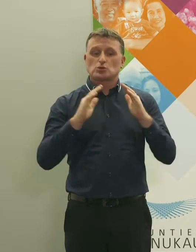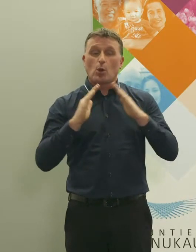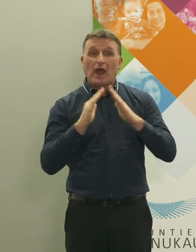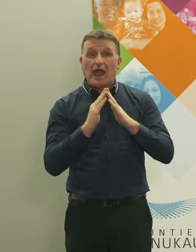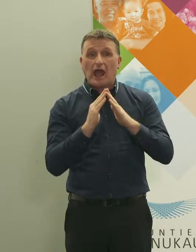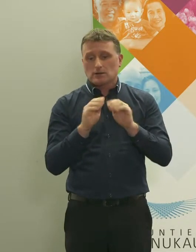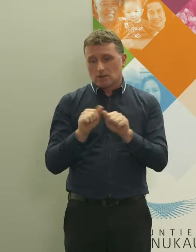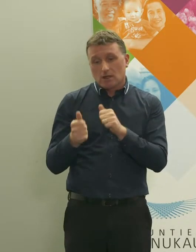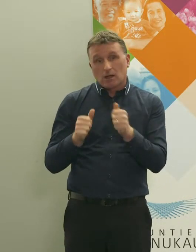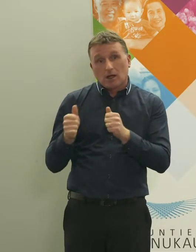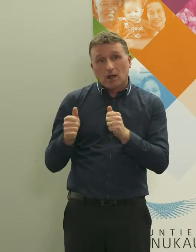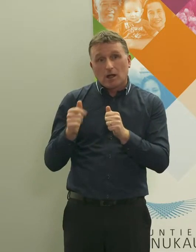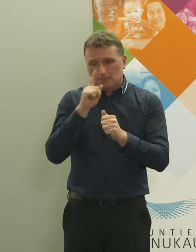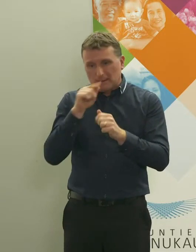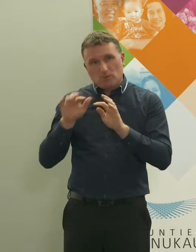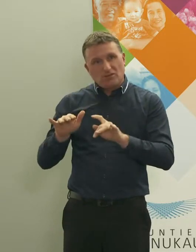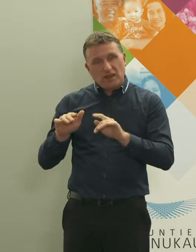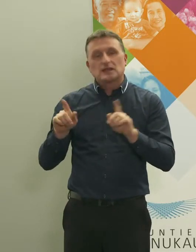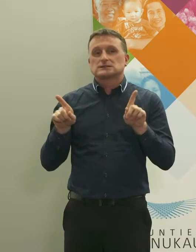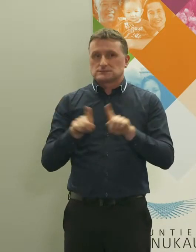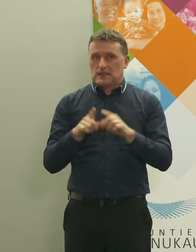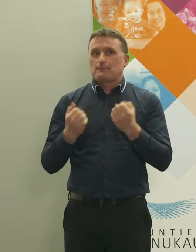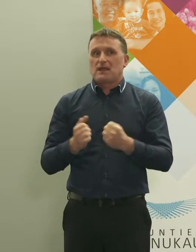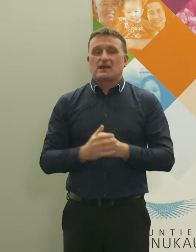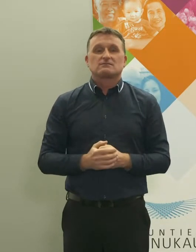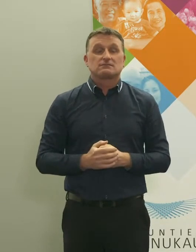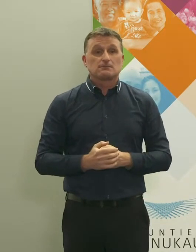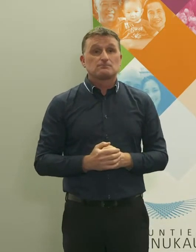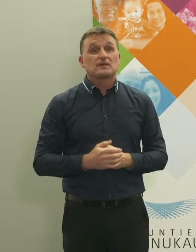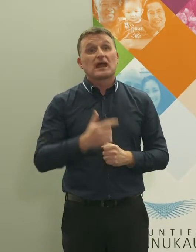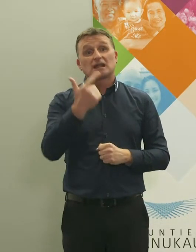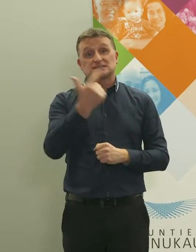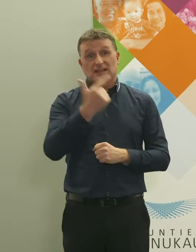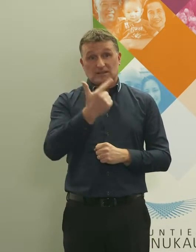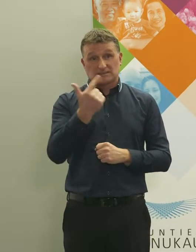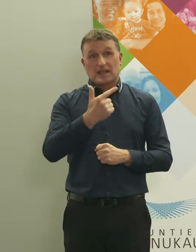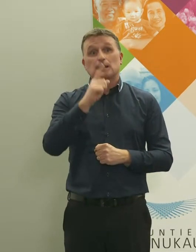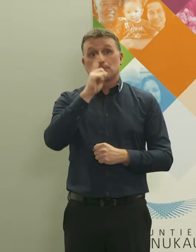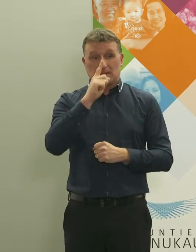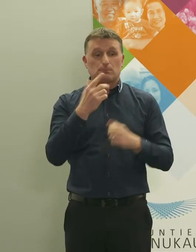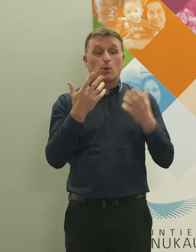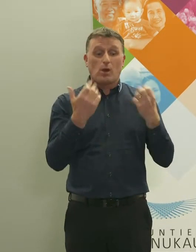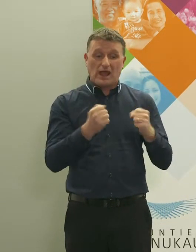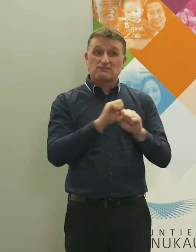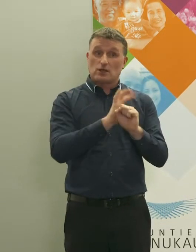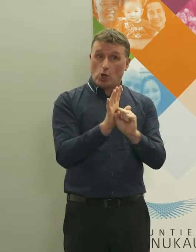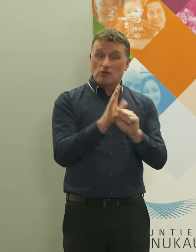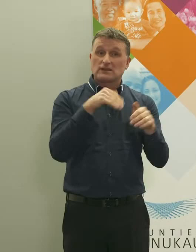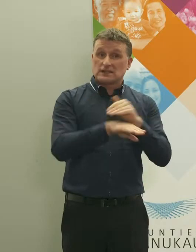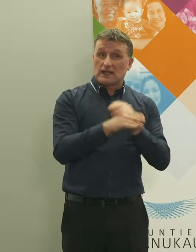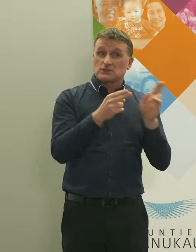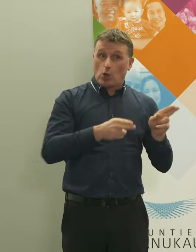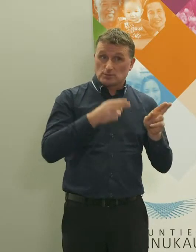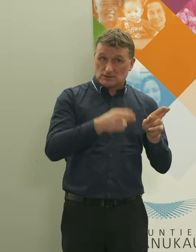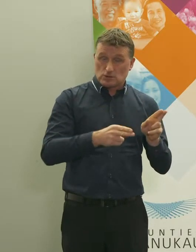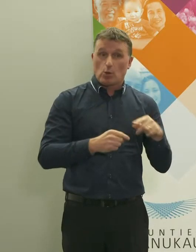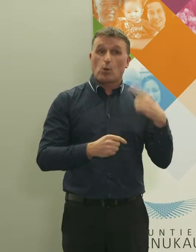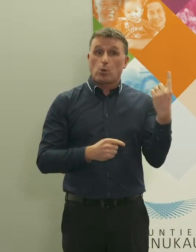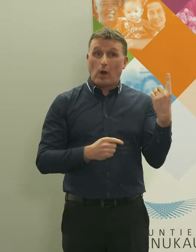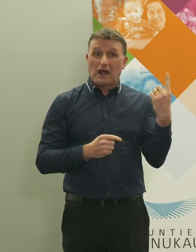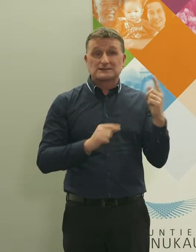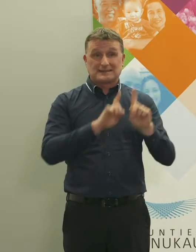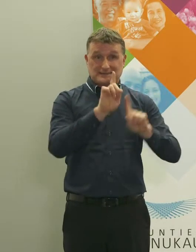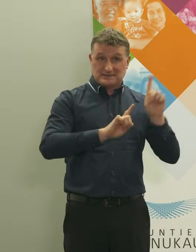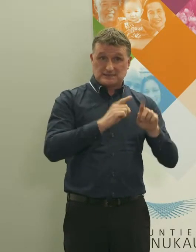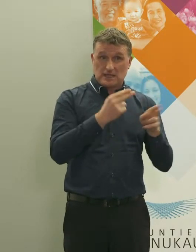contacts. There are 7 people with COVID-19 in hospital today, 1 in Auckland City, 2 in